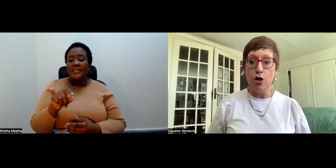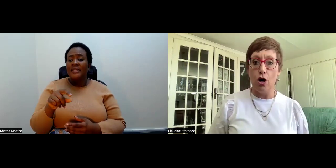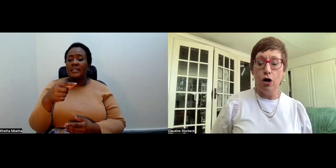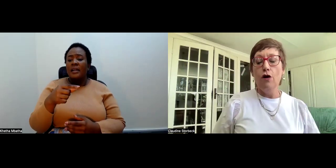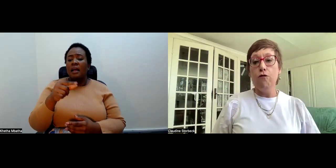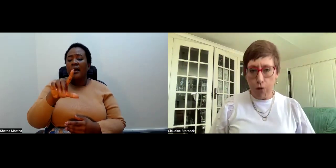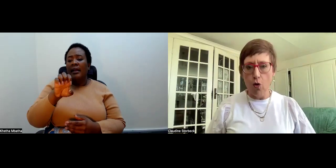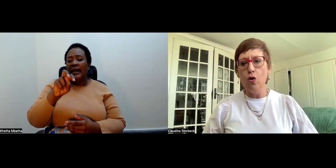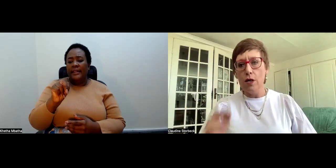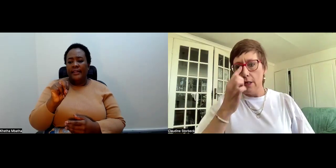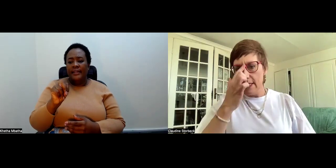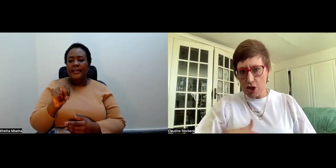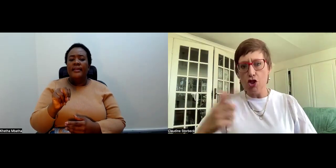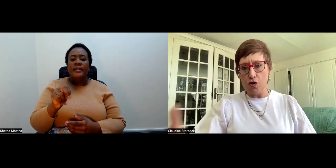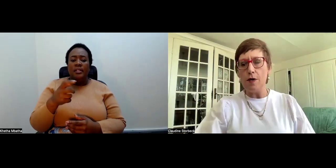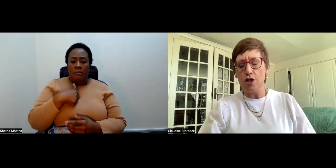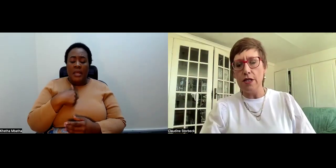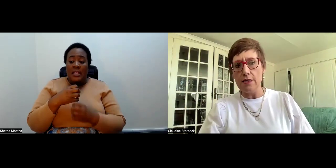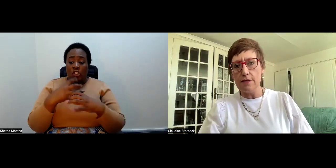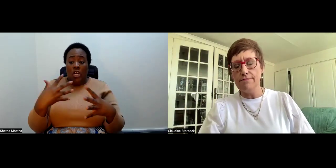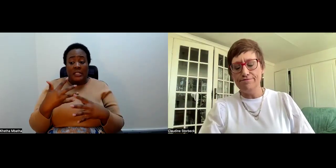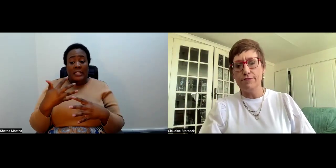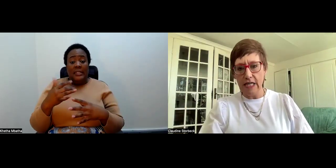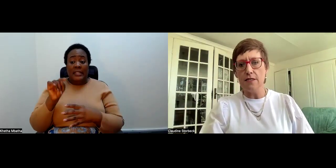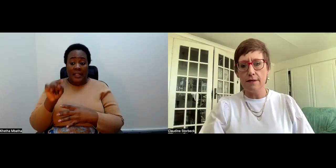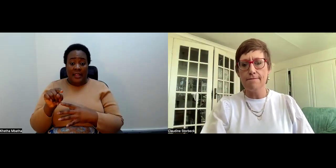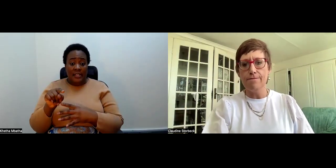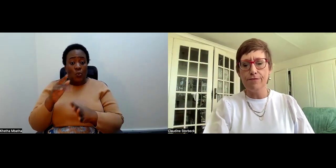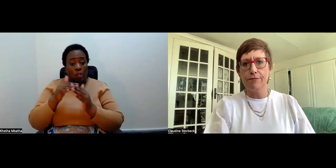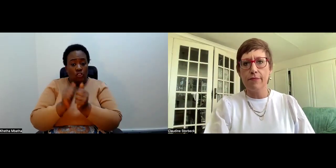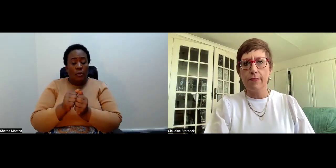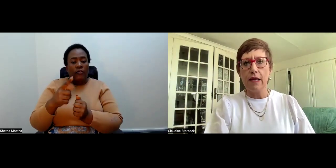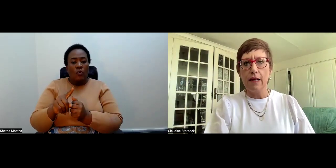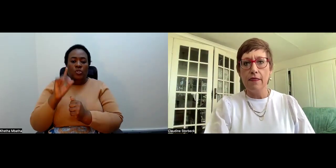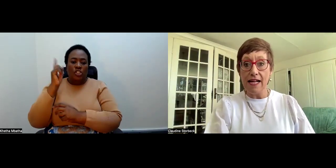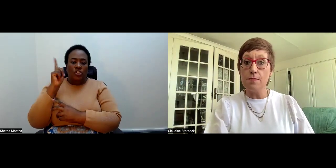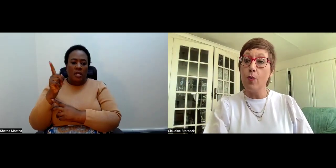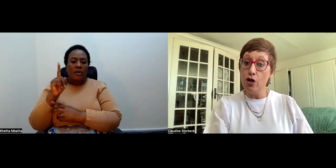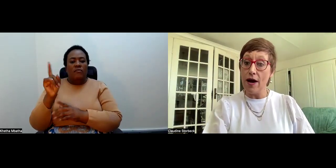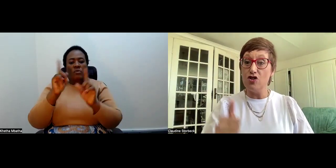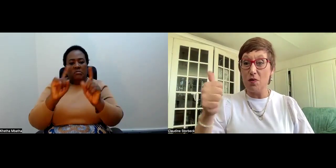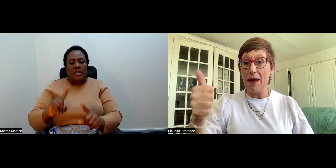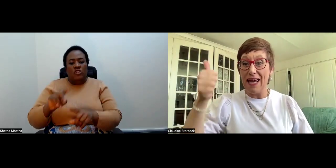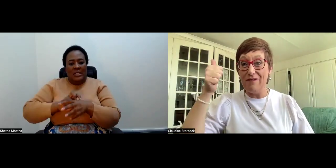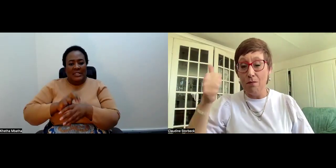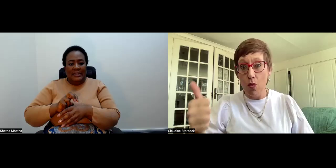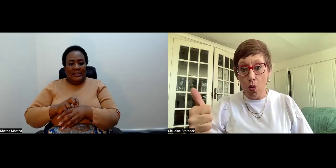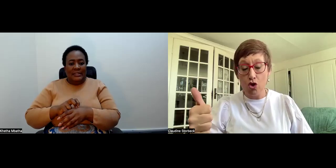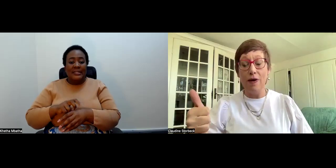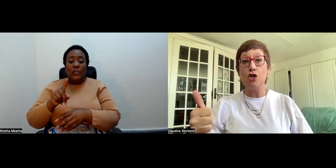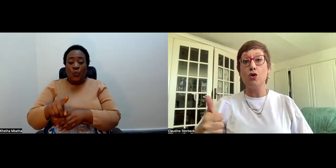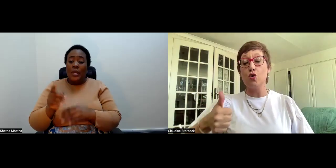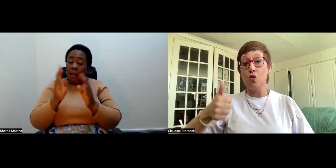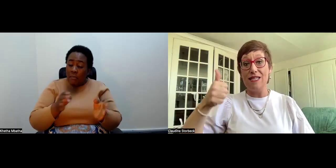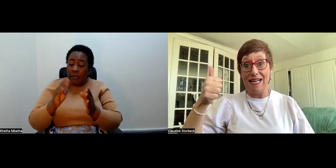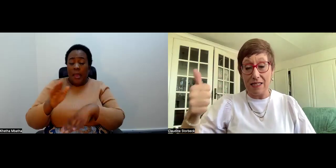workshop seminar for teachers with special needs. Yes. That's when you have to prepare even more